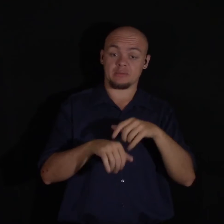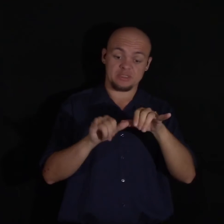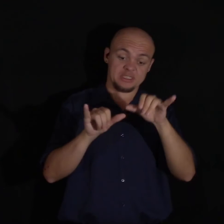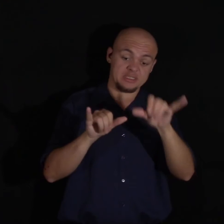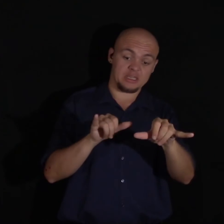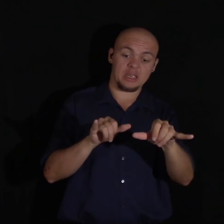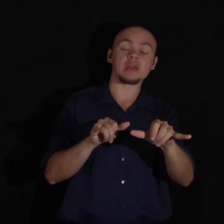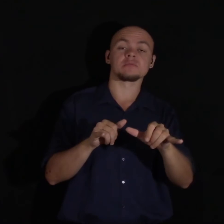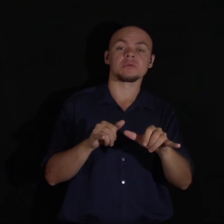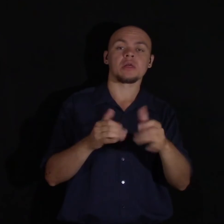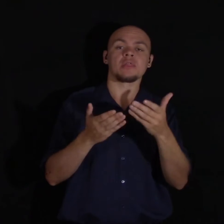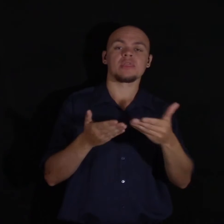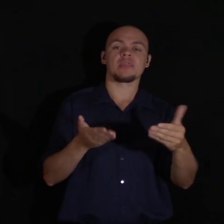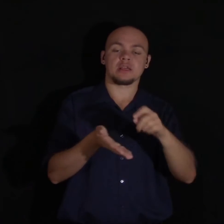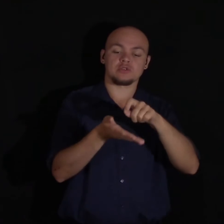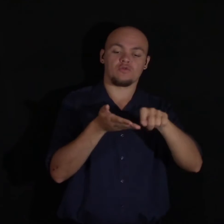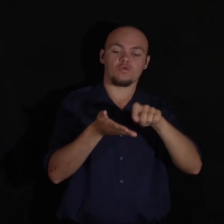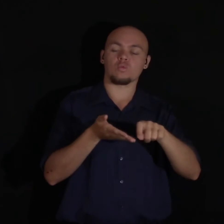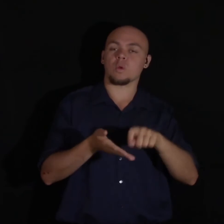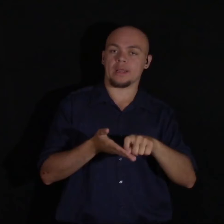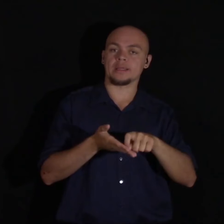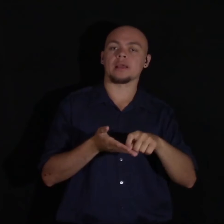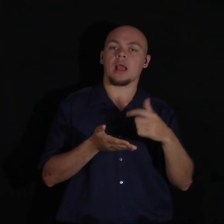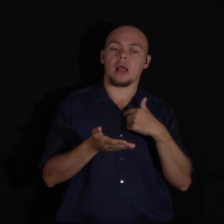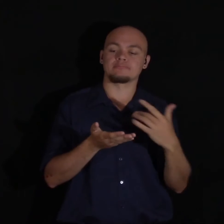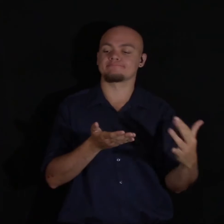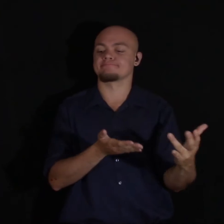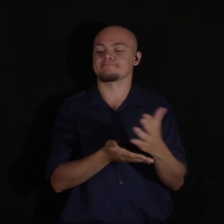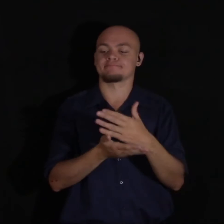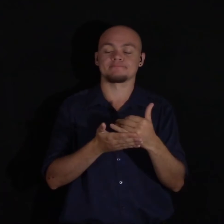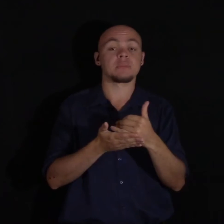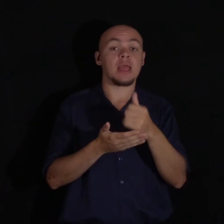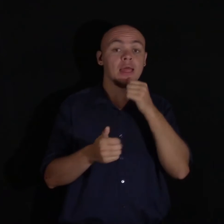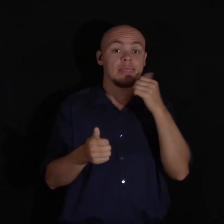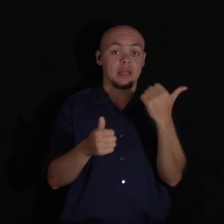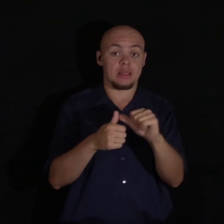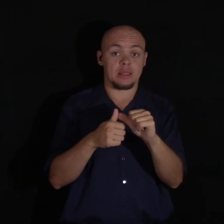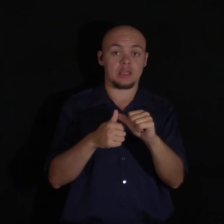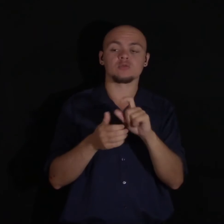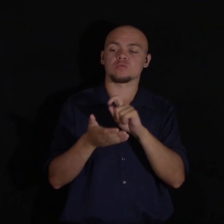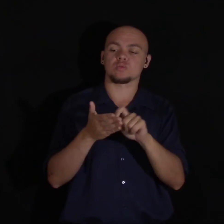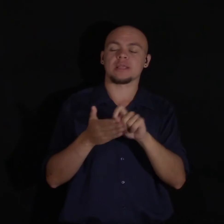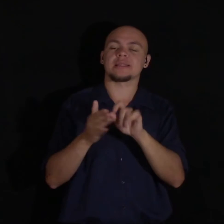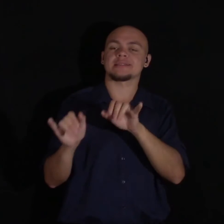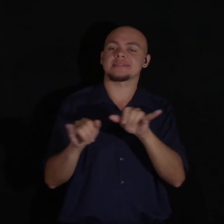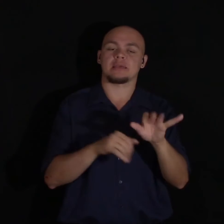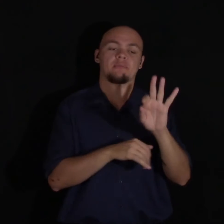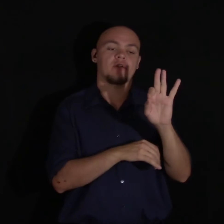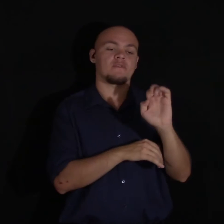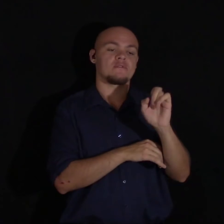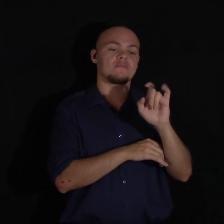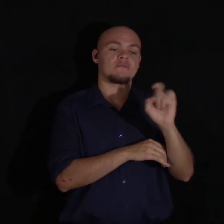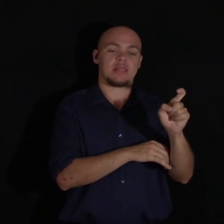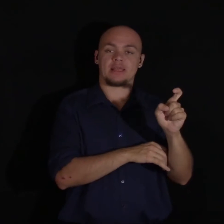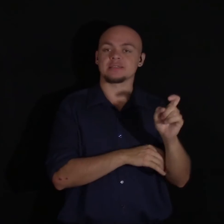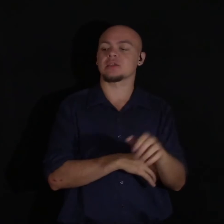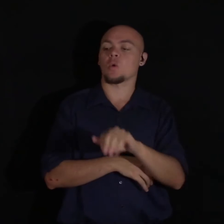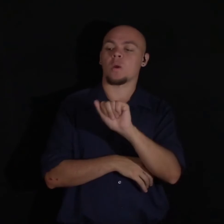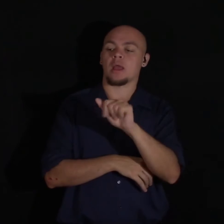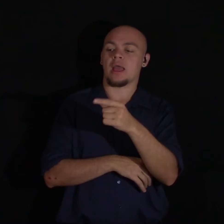the implements of writing, and the letters were often in the hands of Felix or Agatha. Before I depart,